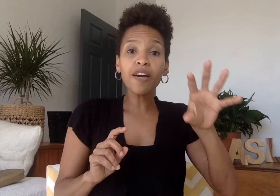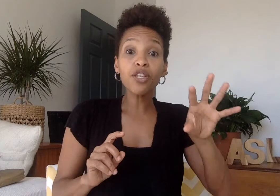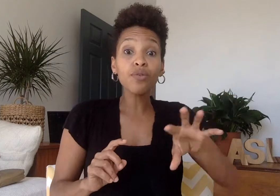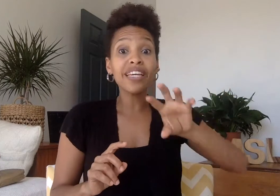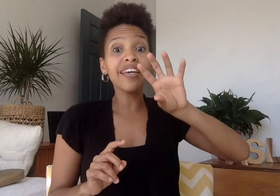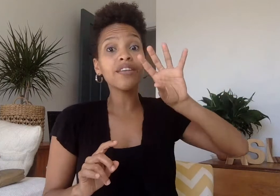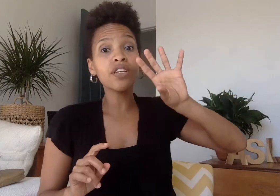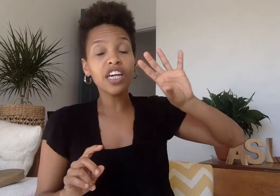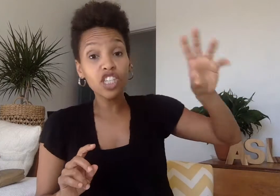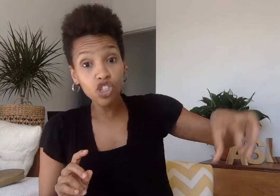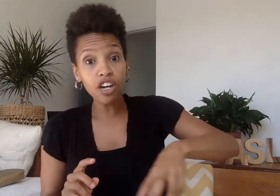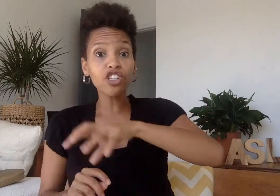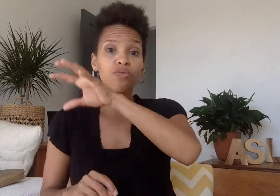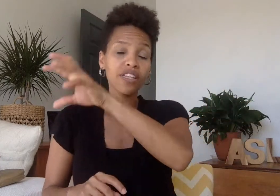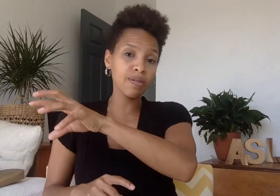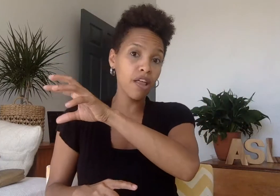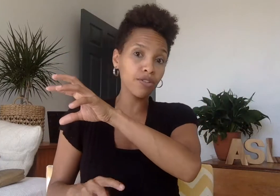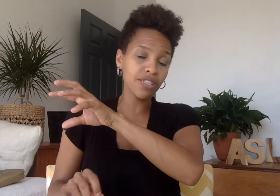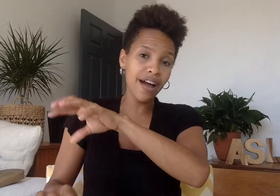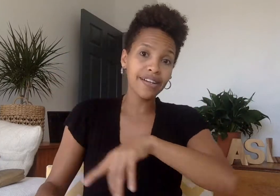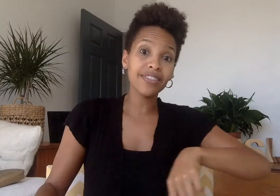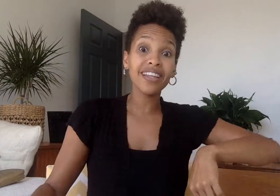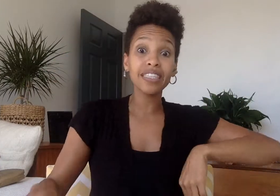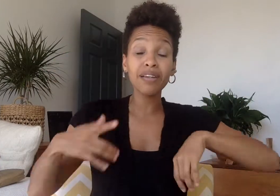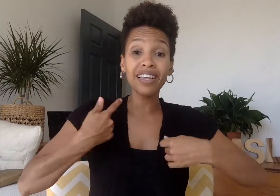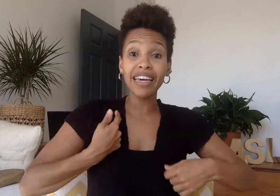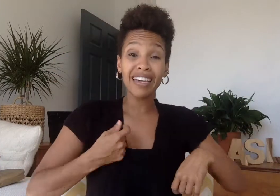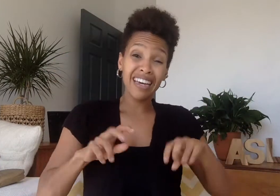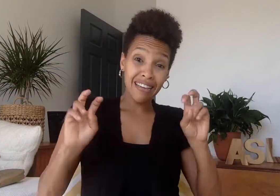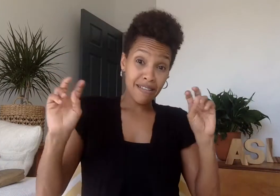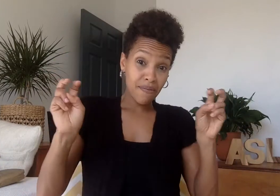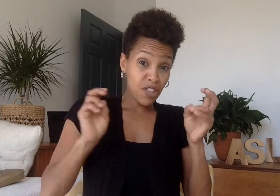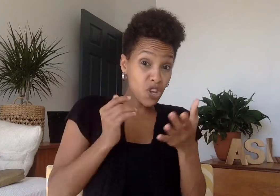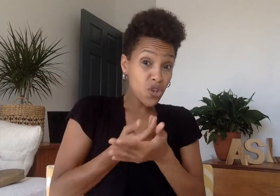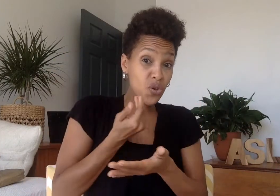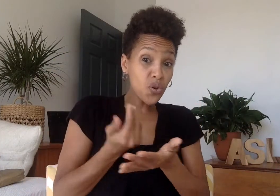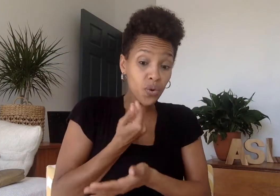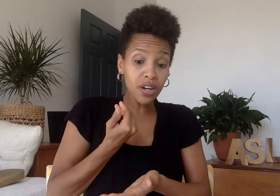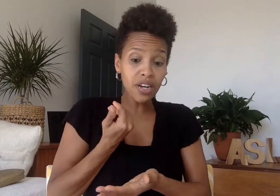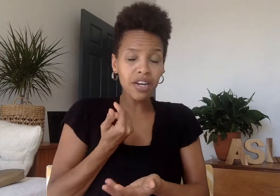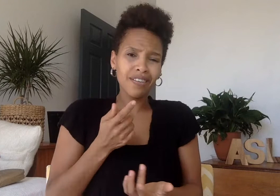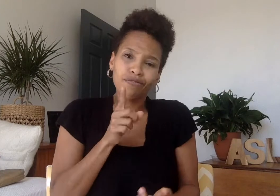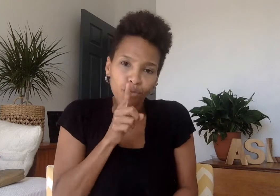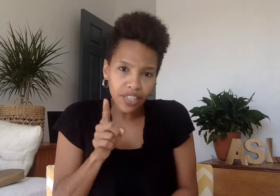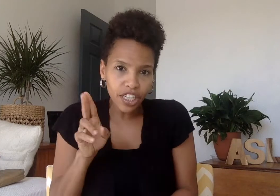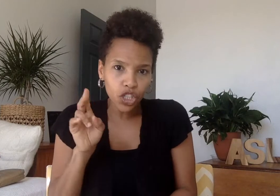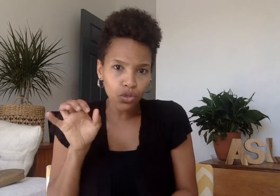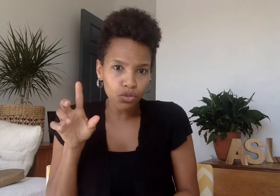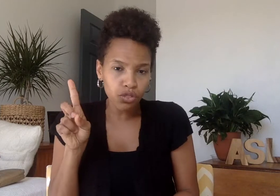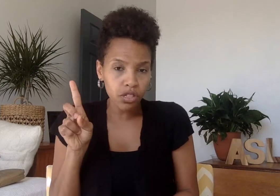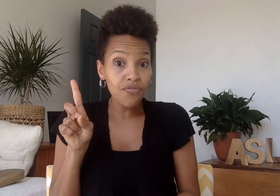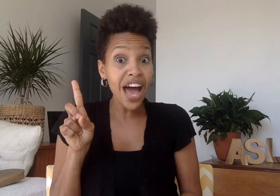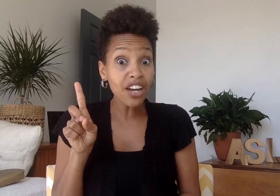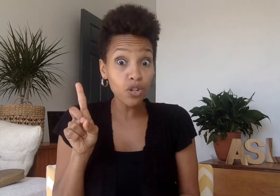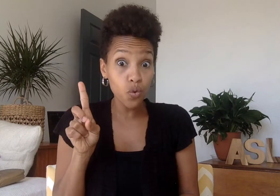used in conjunction with some other signs, like something like new, really used. That could